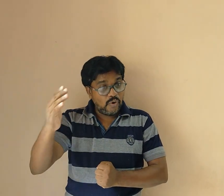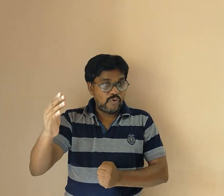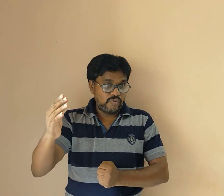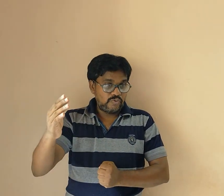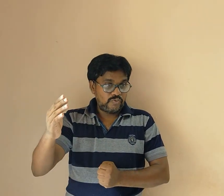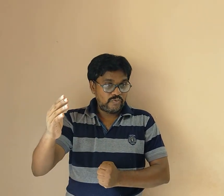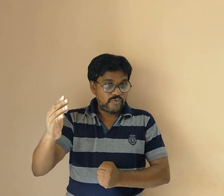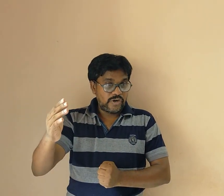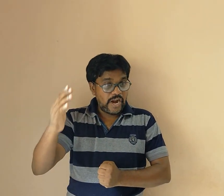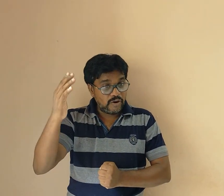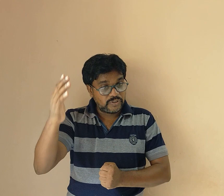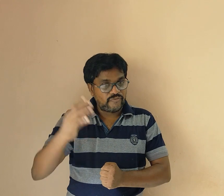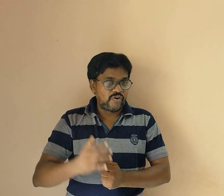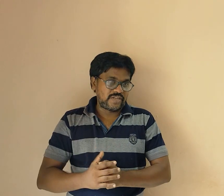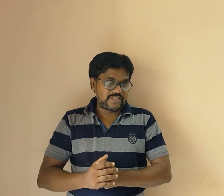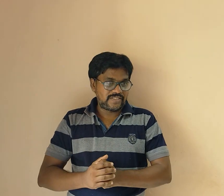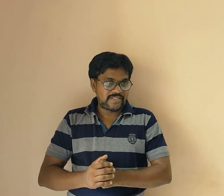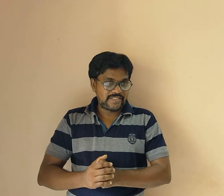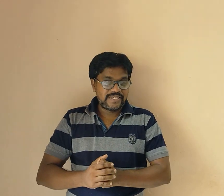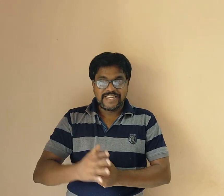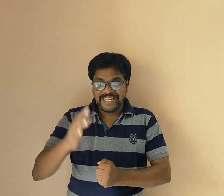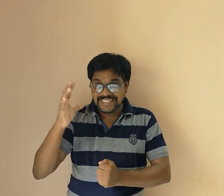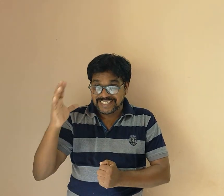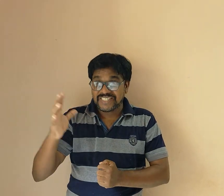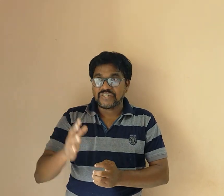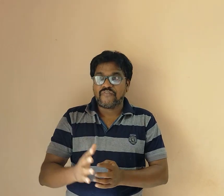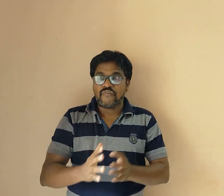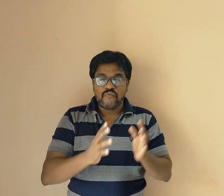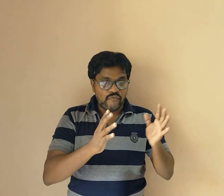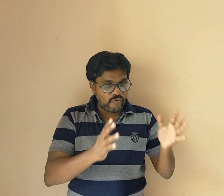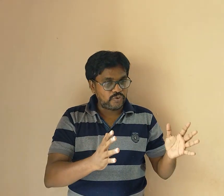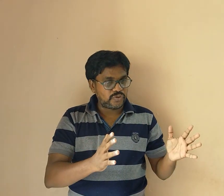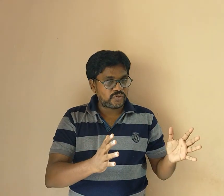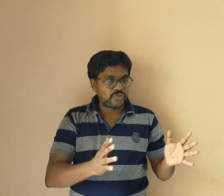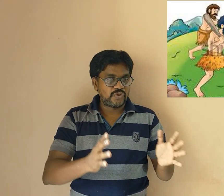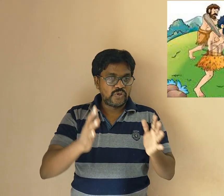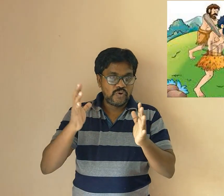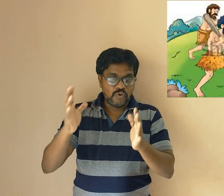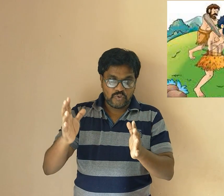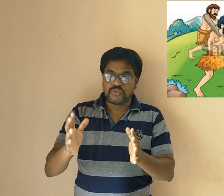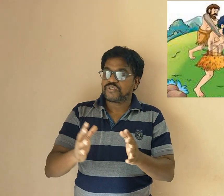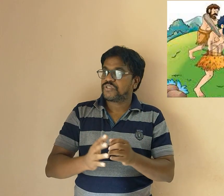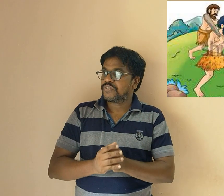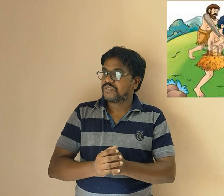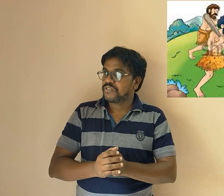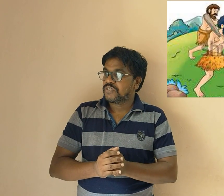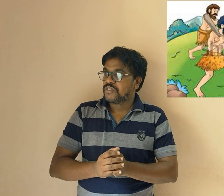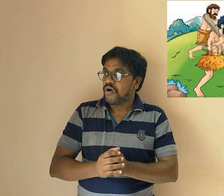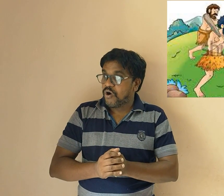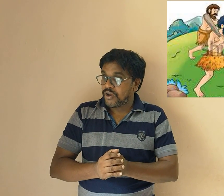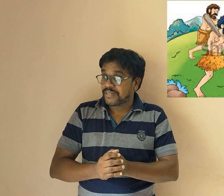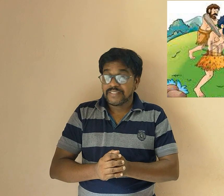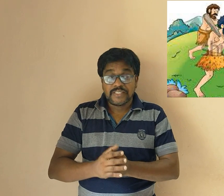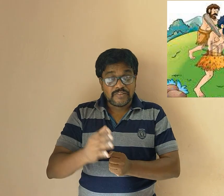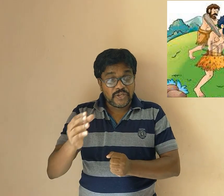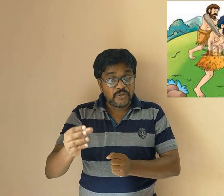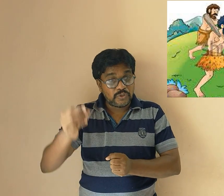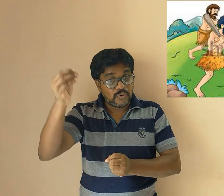go around the forest in search of fruits, roots, or they used to